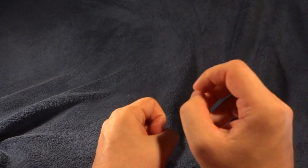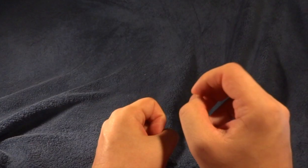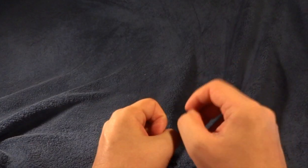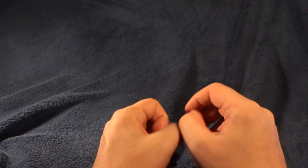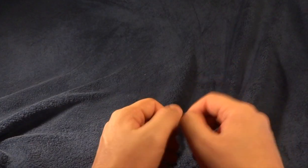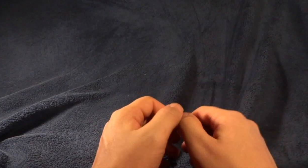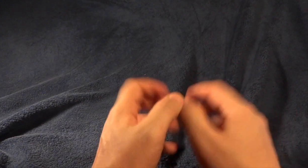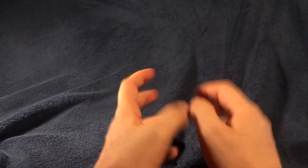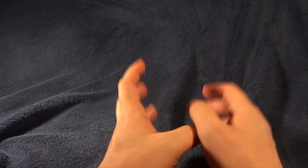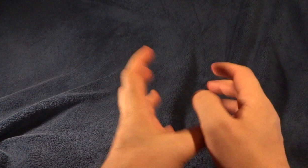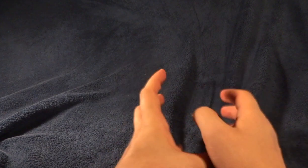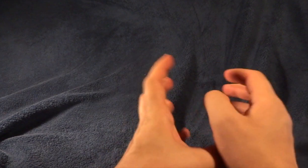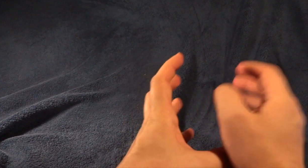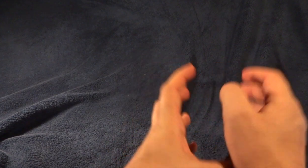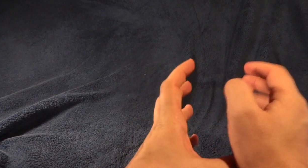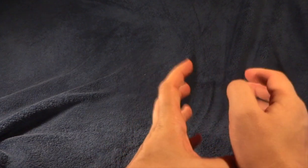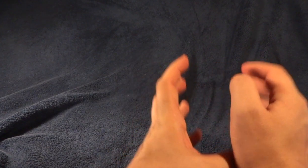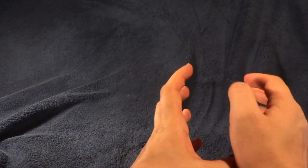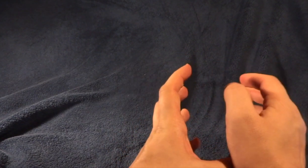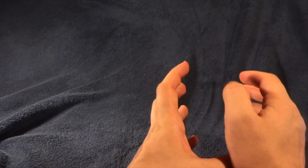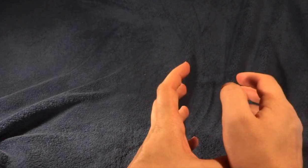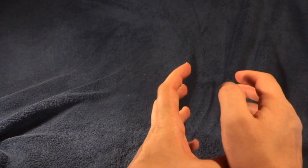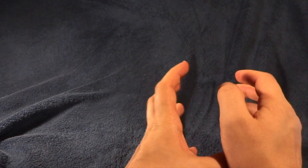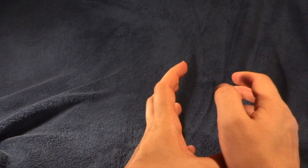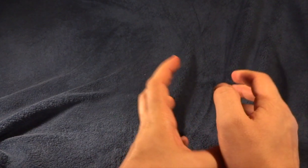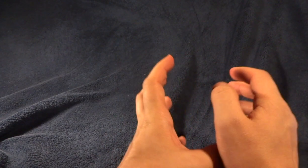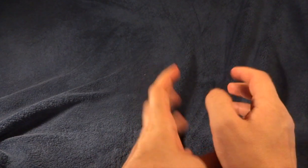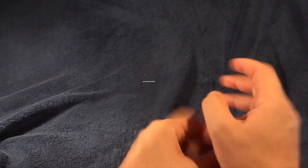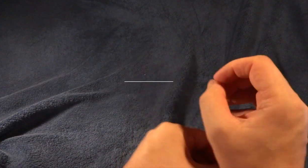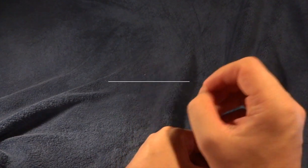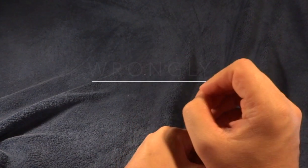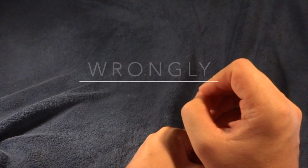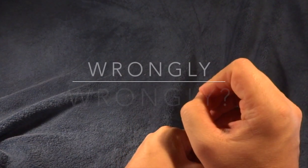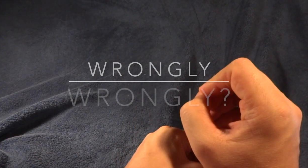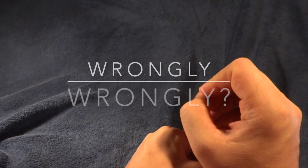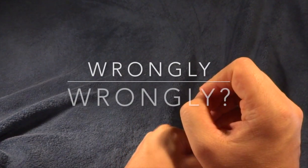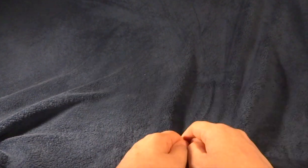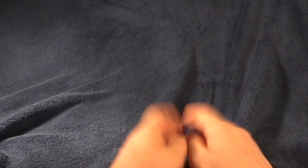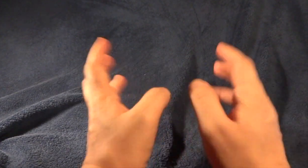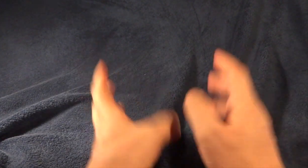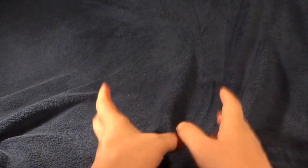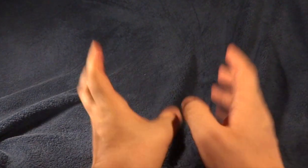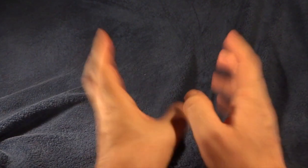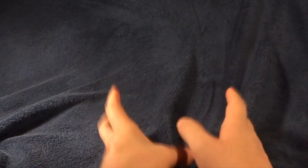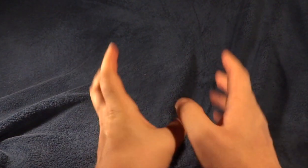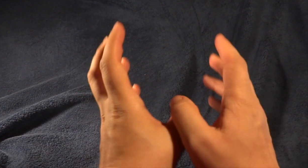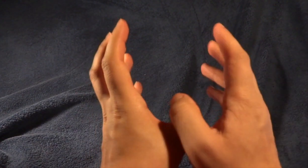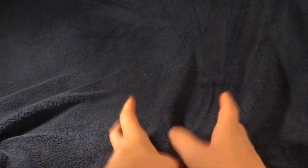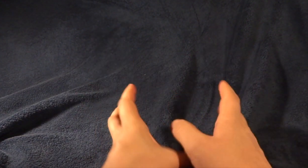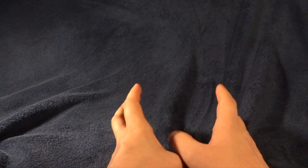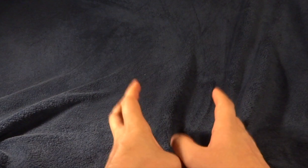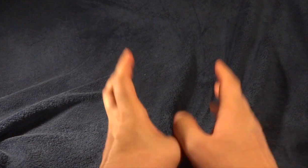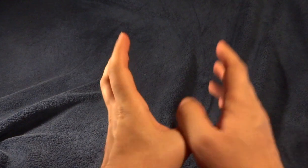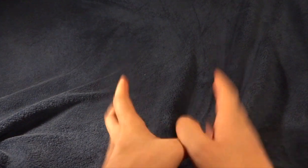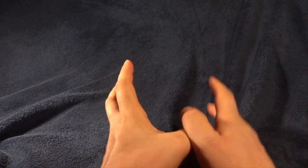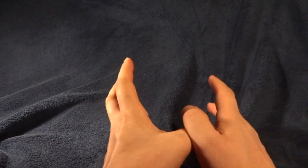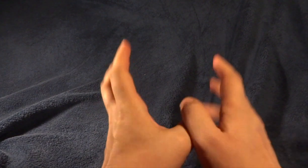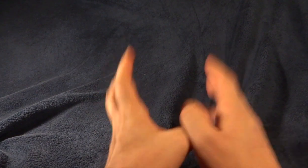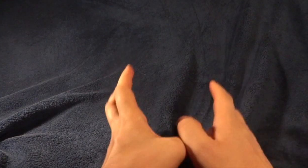Because of lack of English skills, I might say something wrongly. I say something wrongly even when